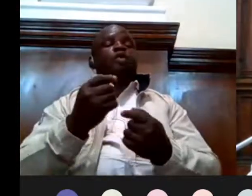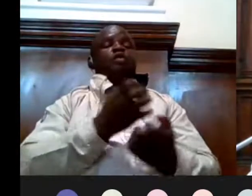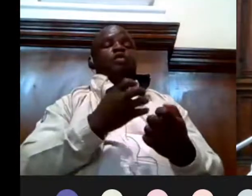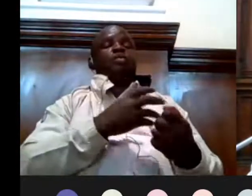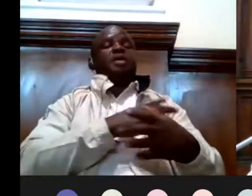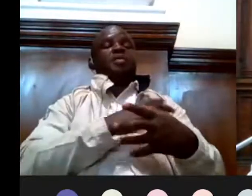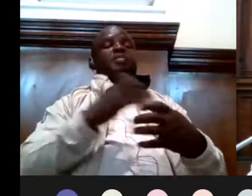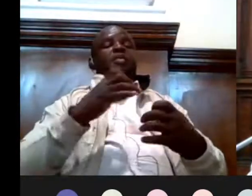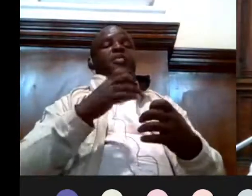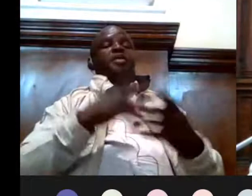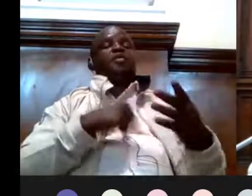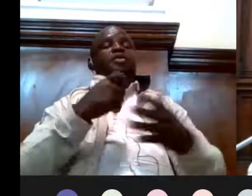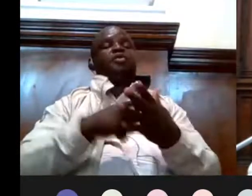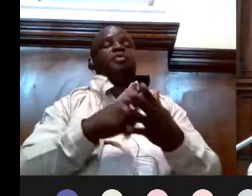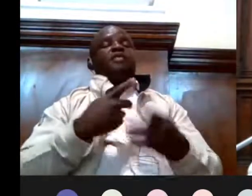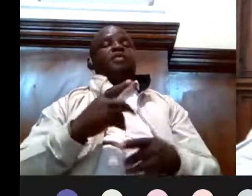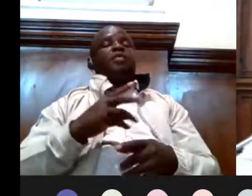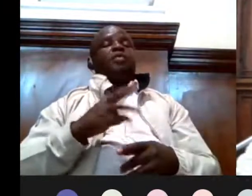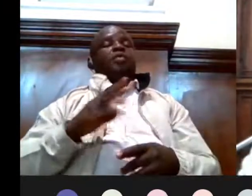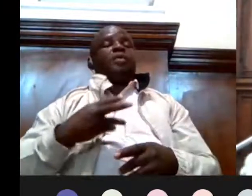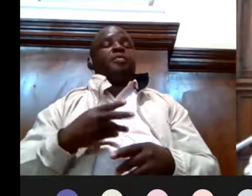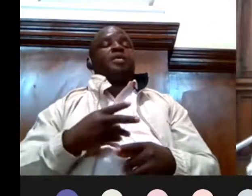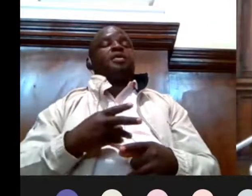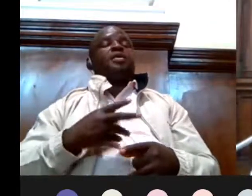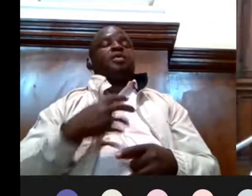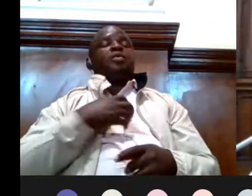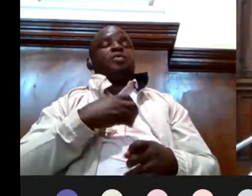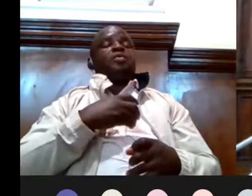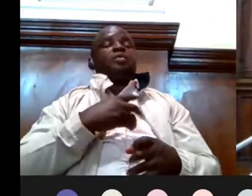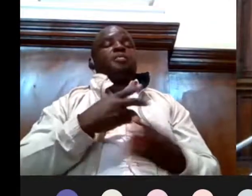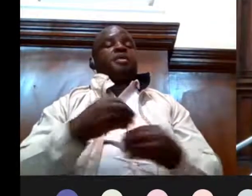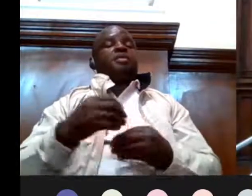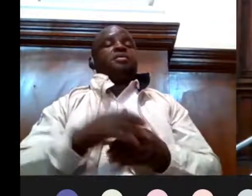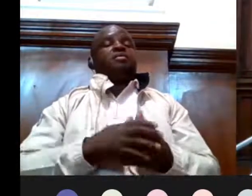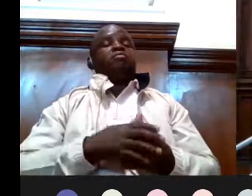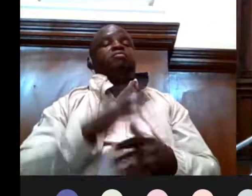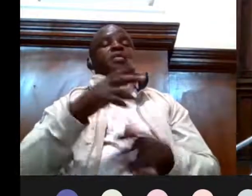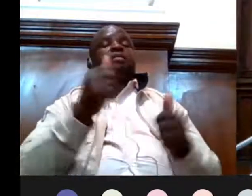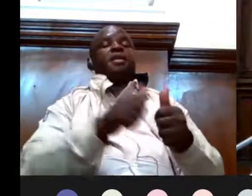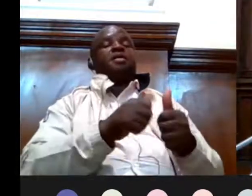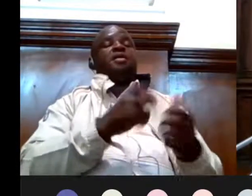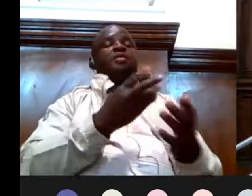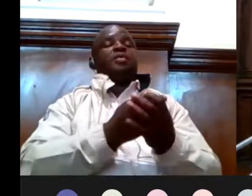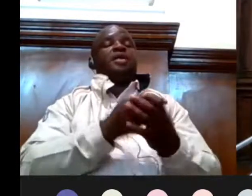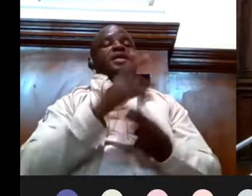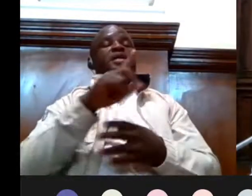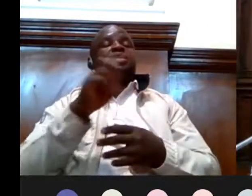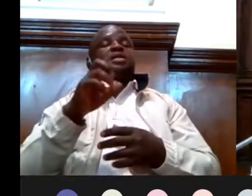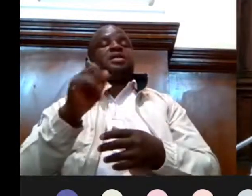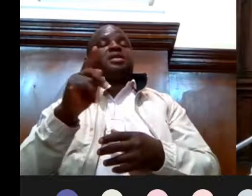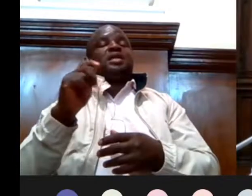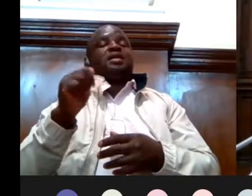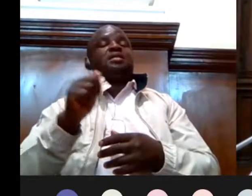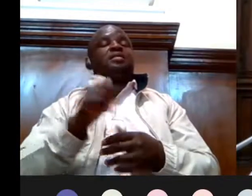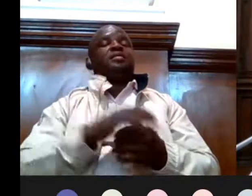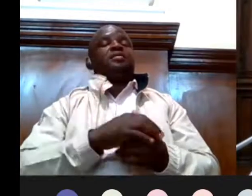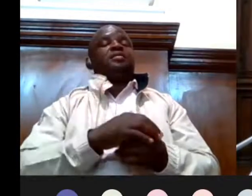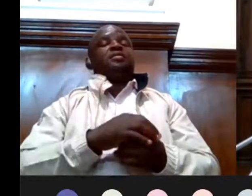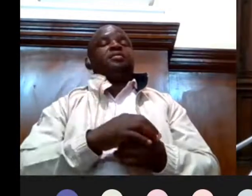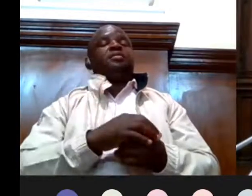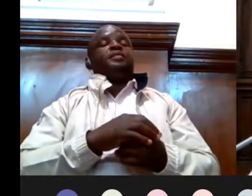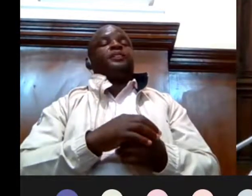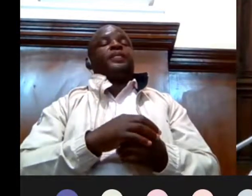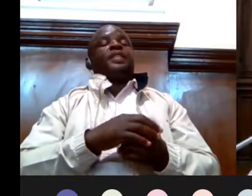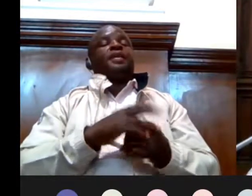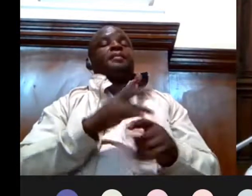empowerment workshop for women-owned businesses in partnership with the STEA, provincial